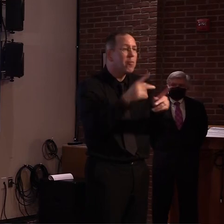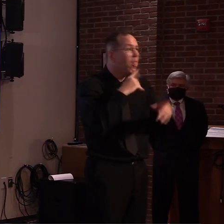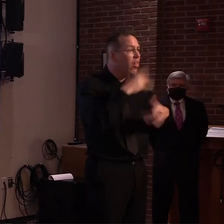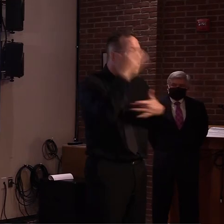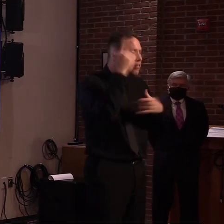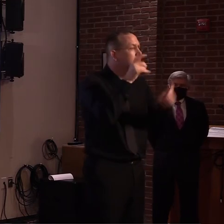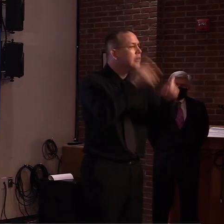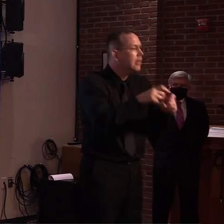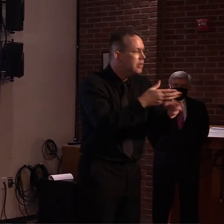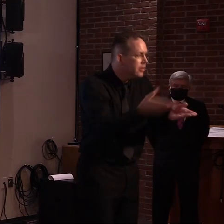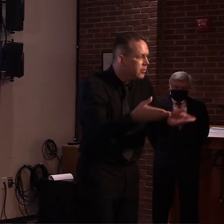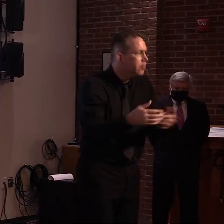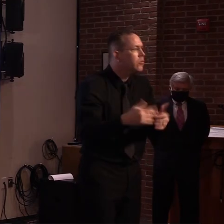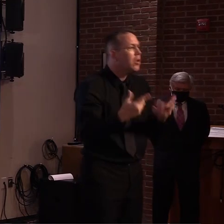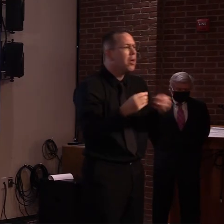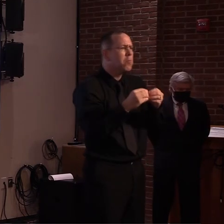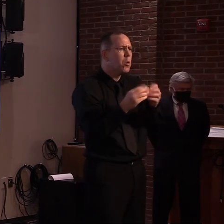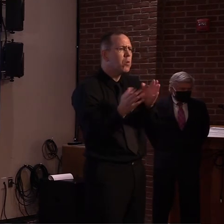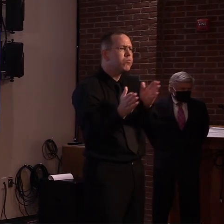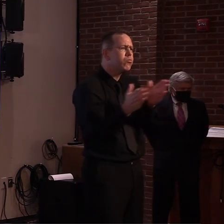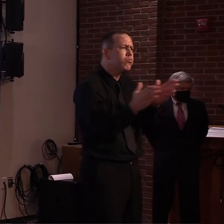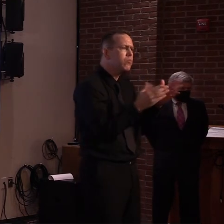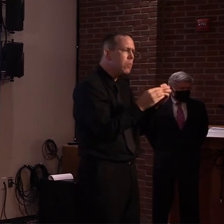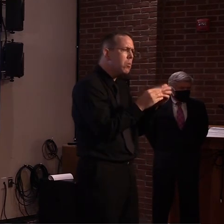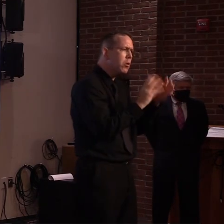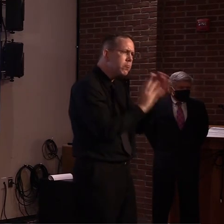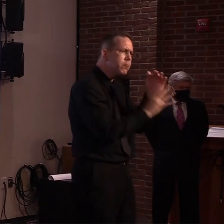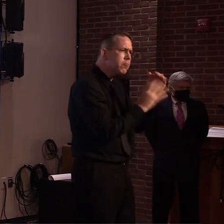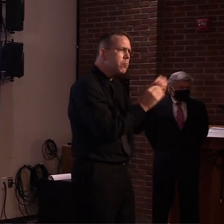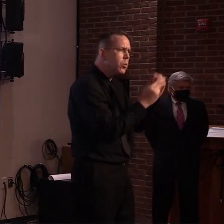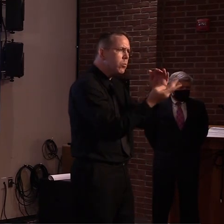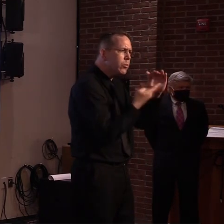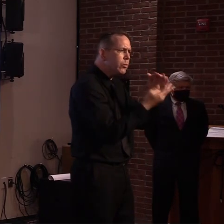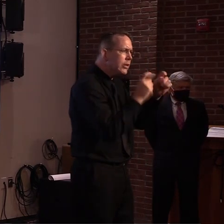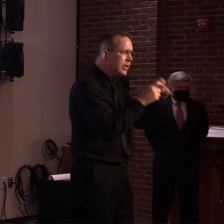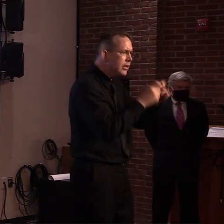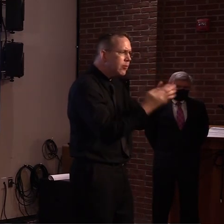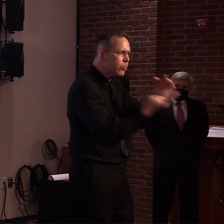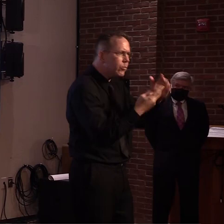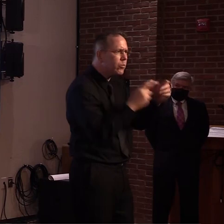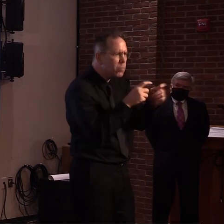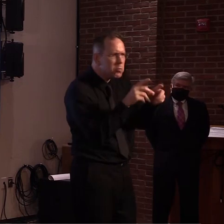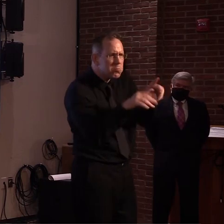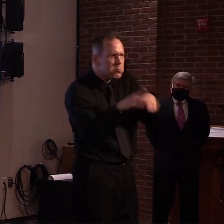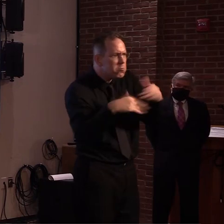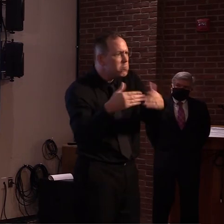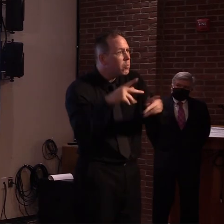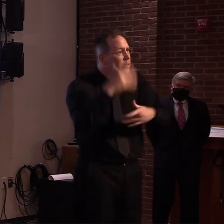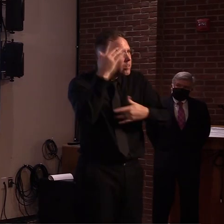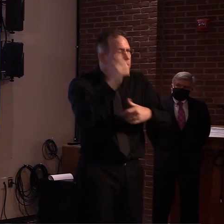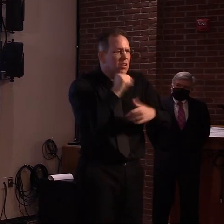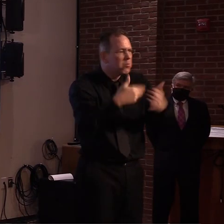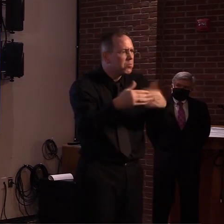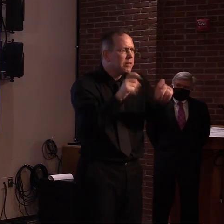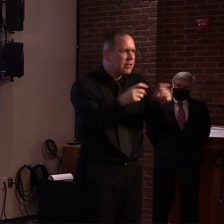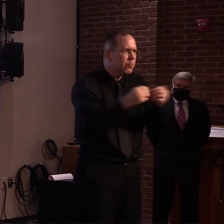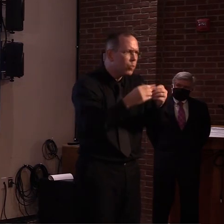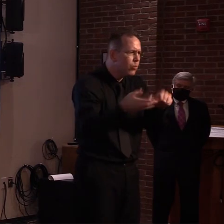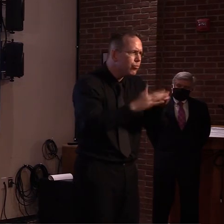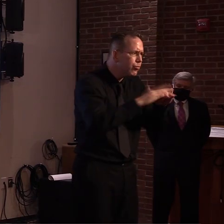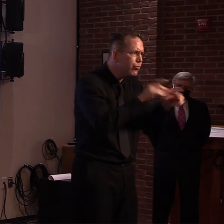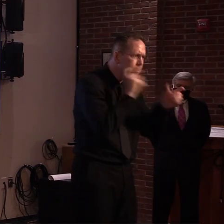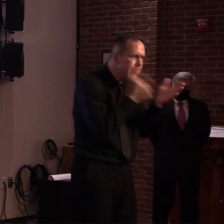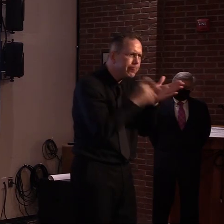and stockpile our resources and use different platforms. So that's just an example of how everything about